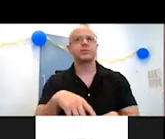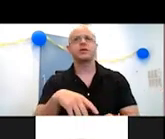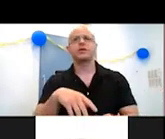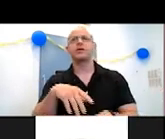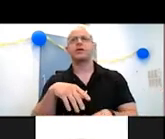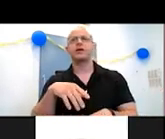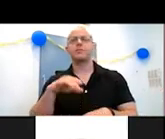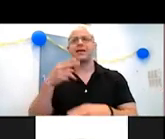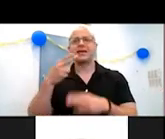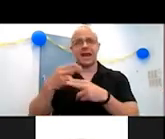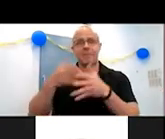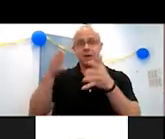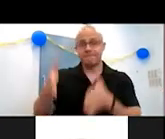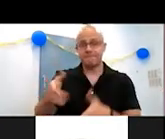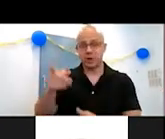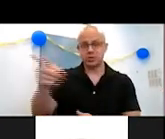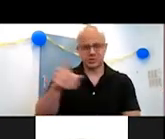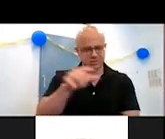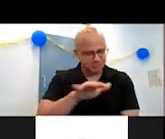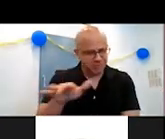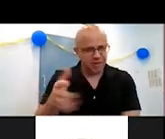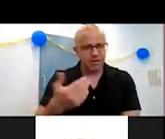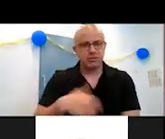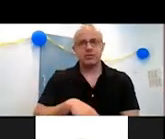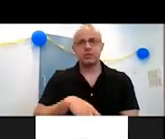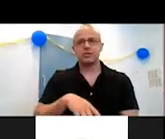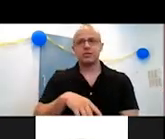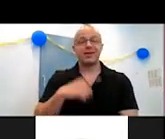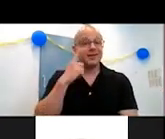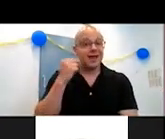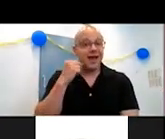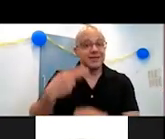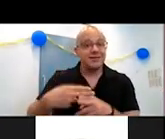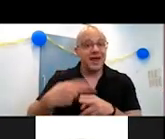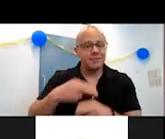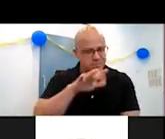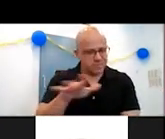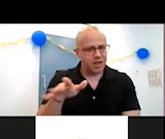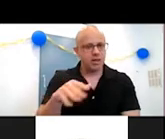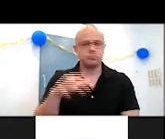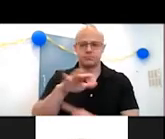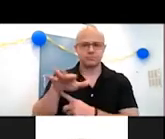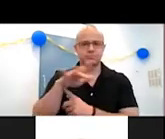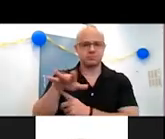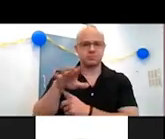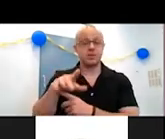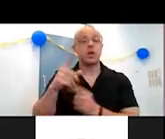you can finger spell the restaurant name. If you meet someone, practice their